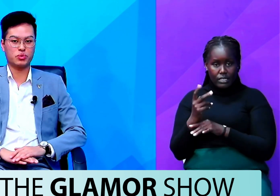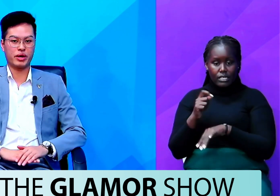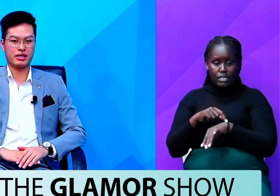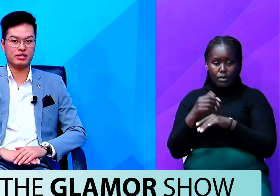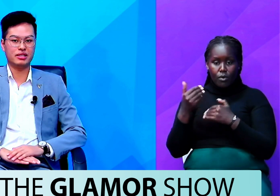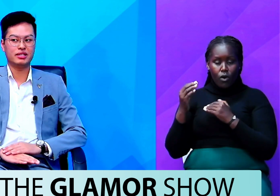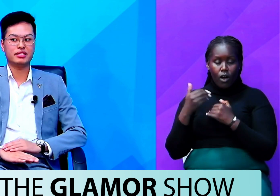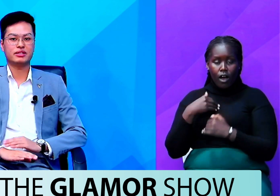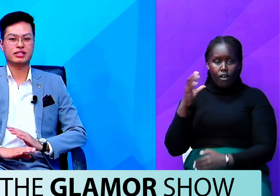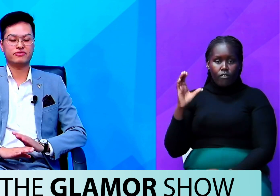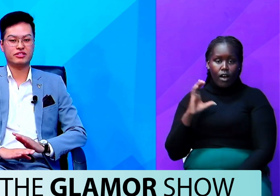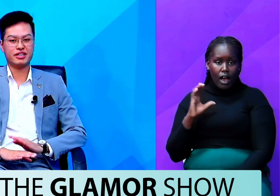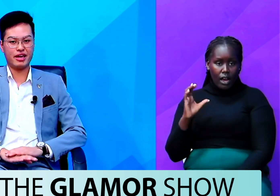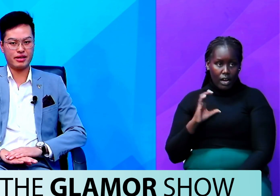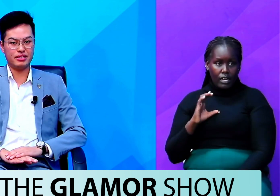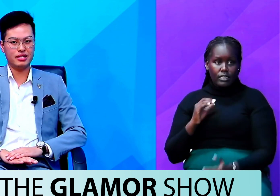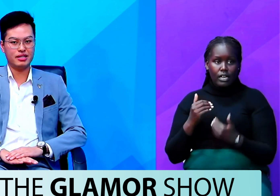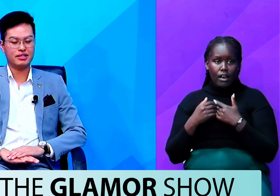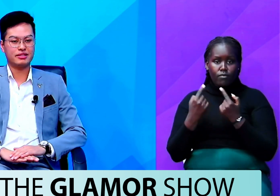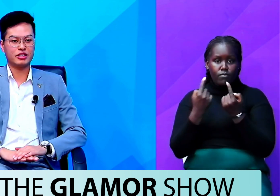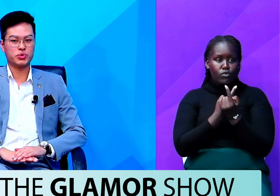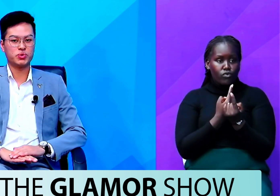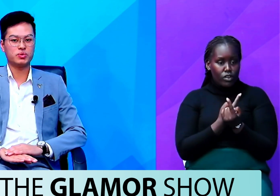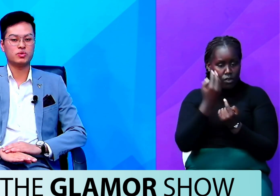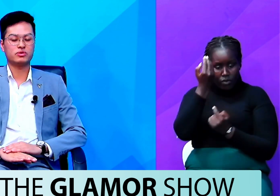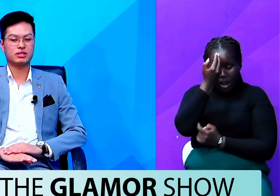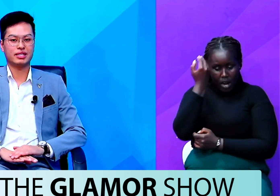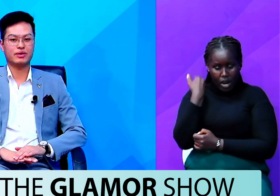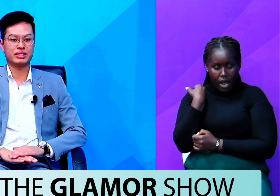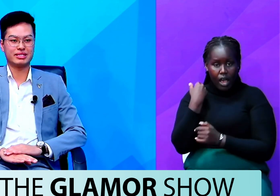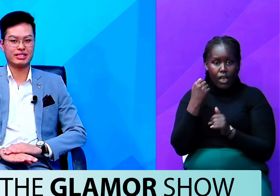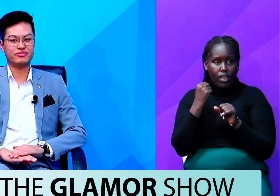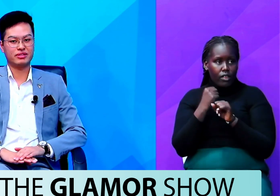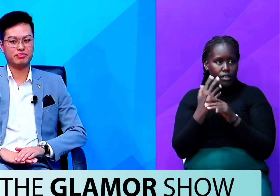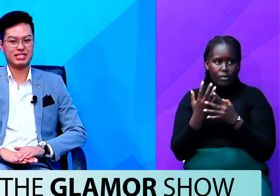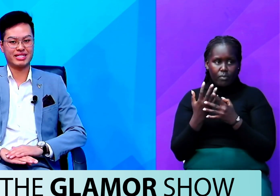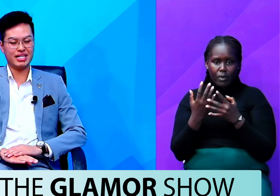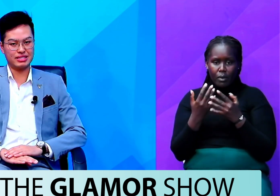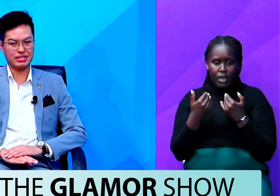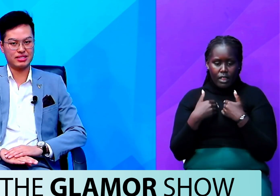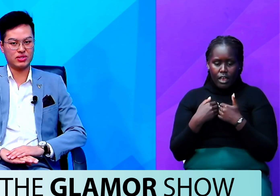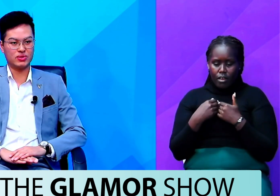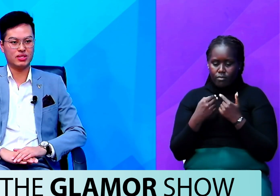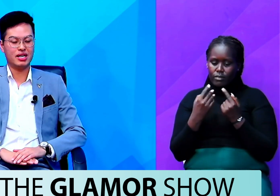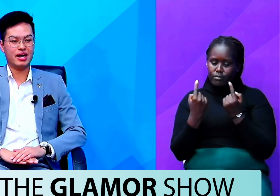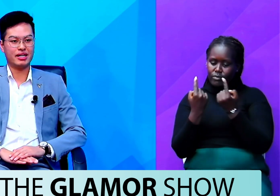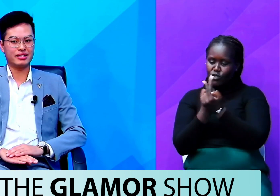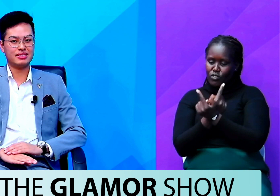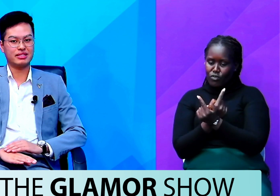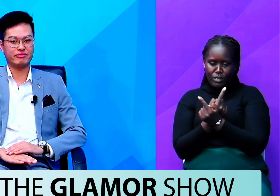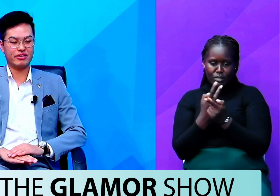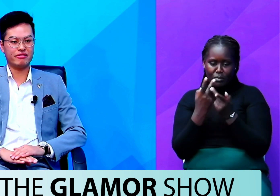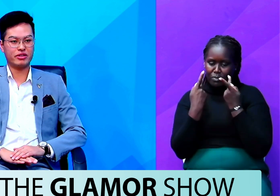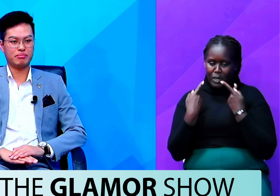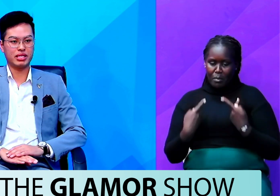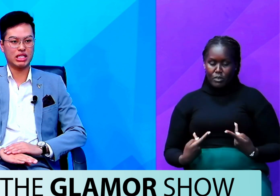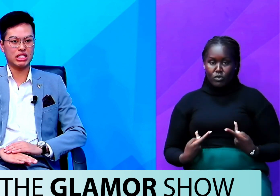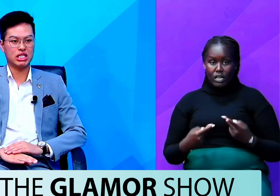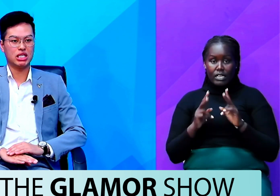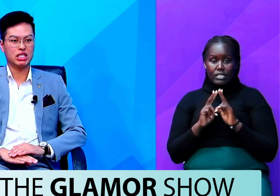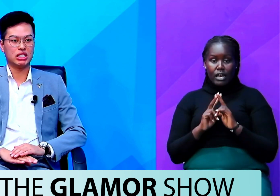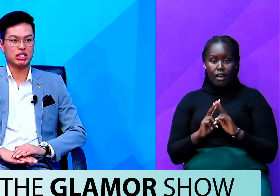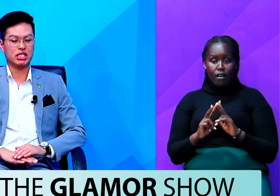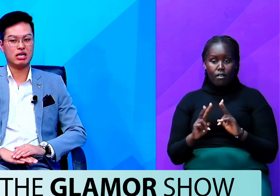clients wear the different hair, they do look with a different personality. So, and that's a very, very